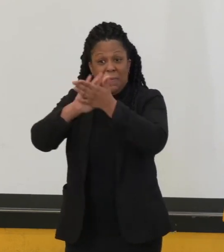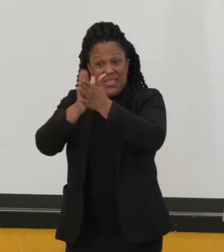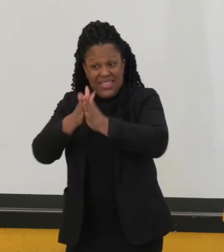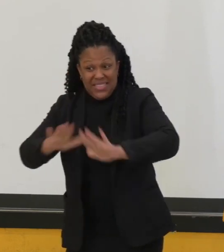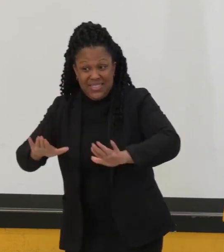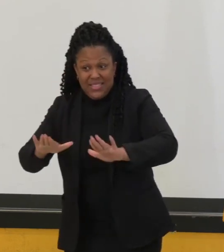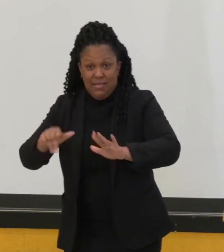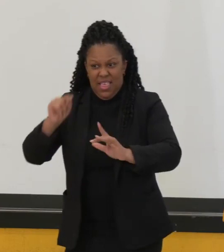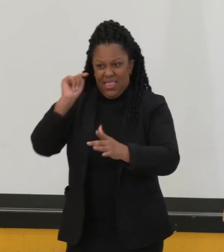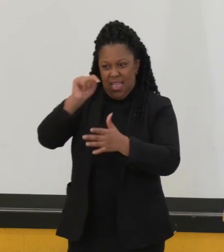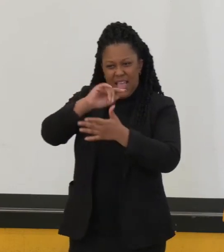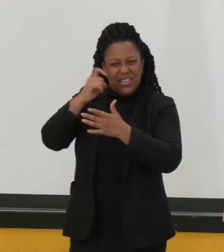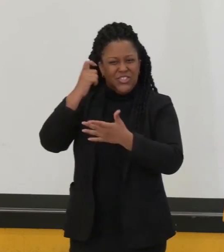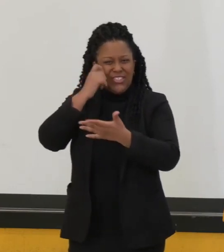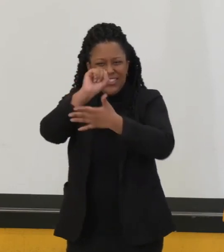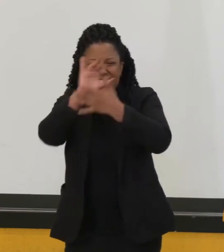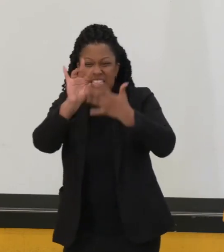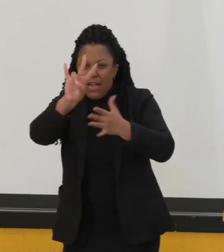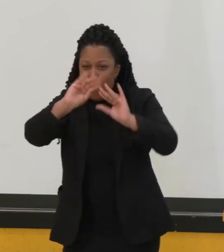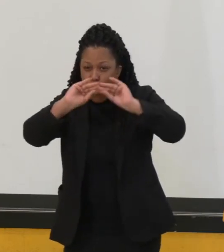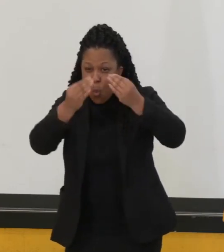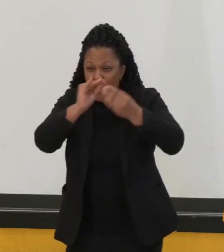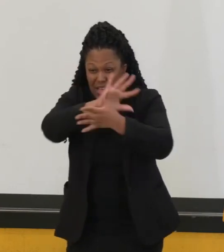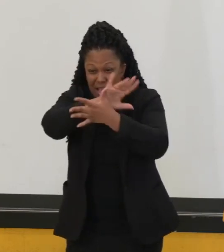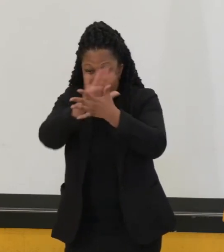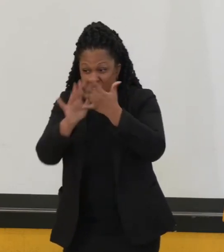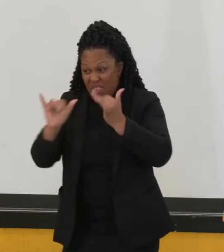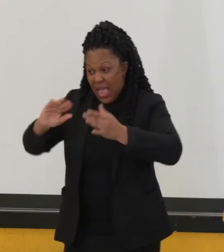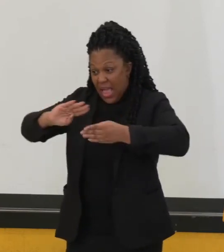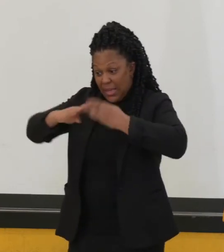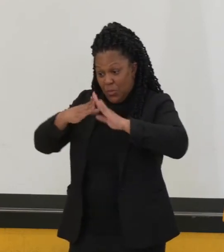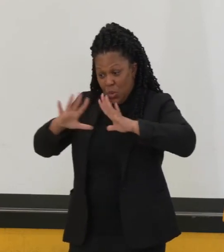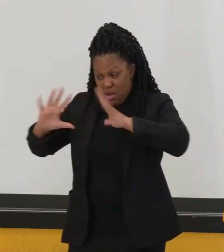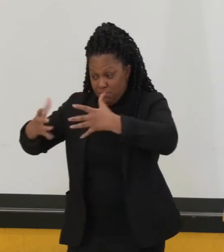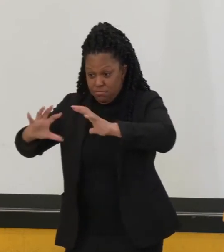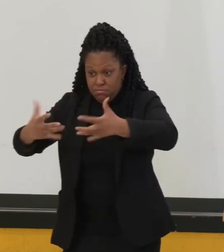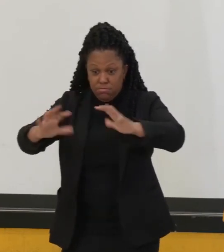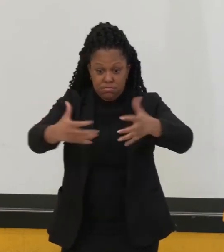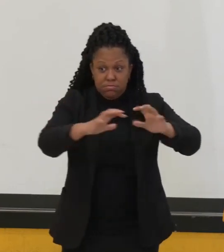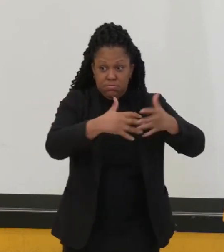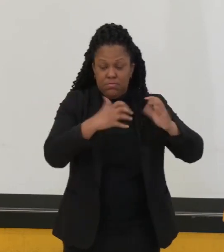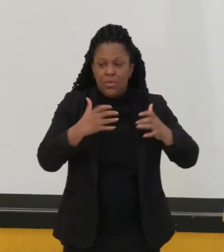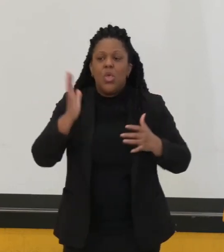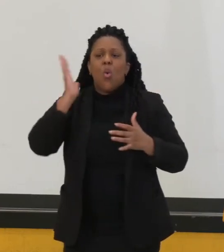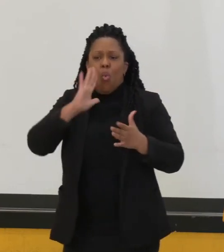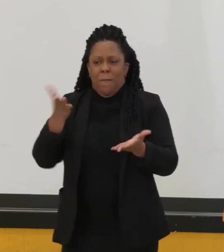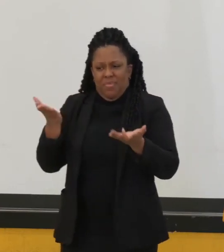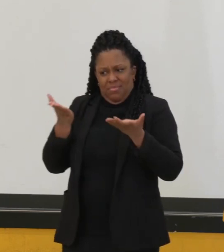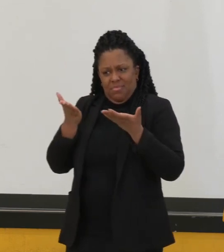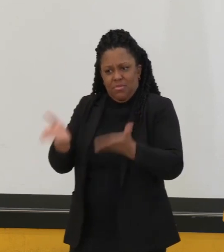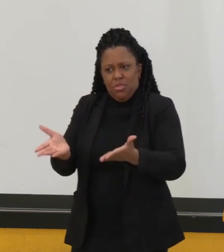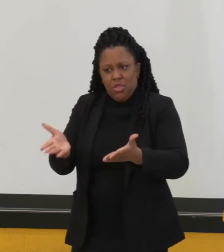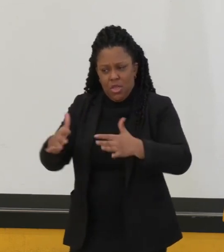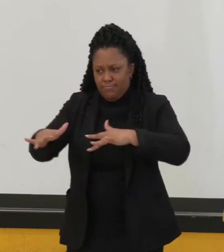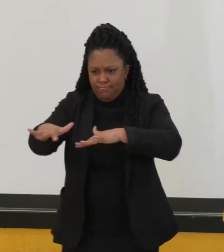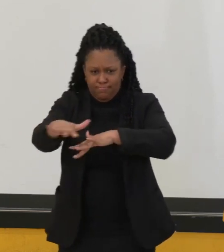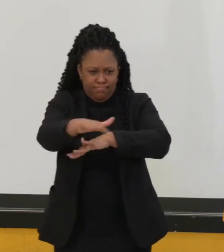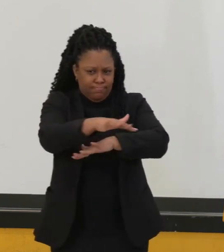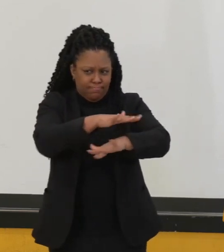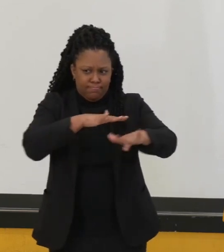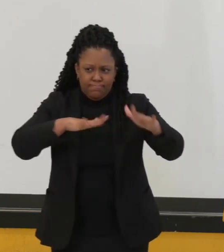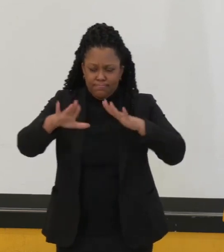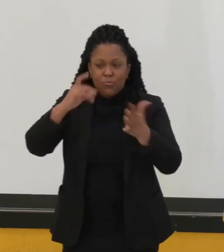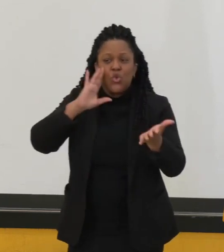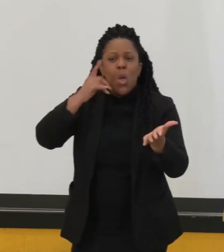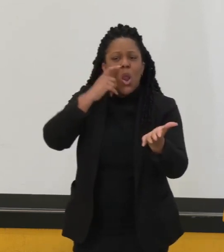evening. In addition, communities in and around major corridors will see an increased presence of both law enforcement and National Guard.